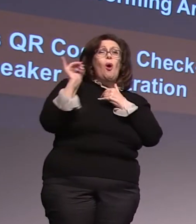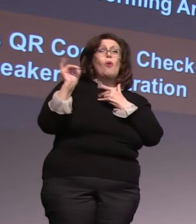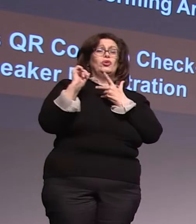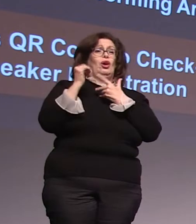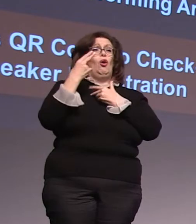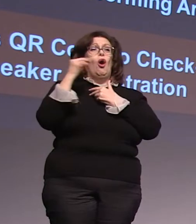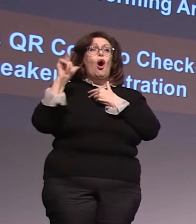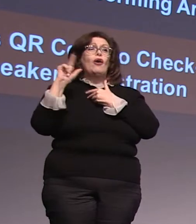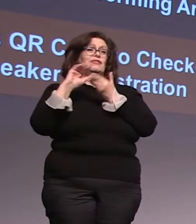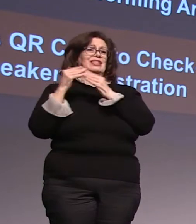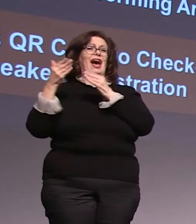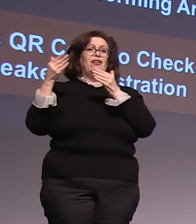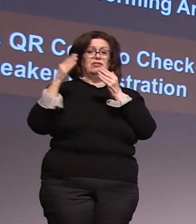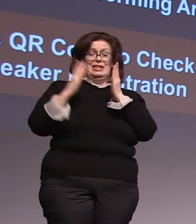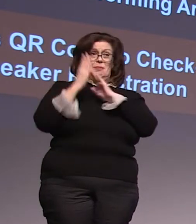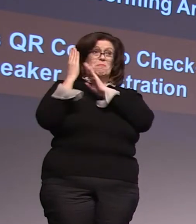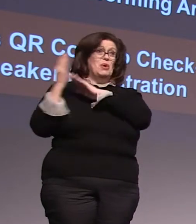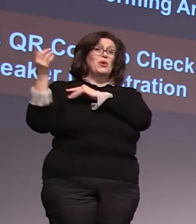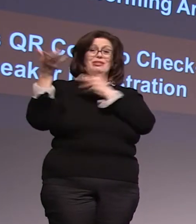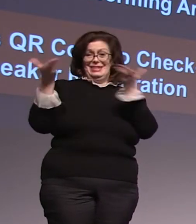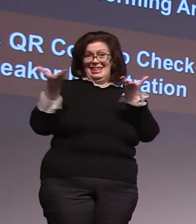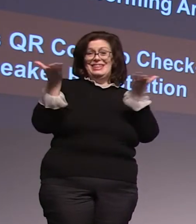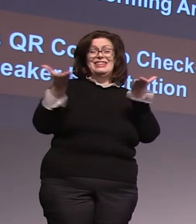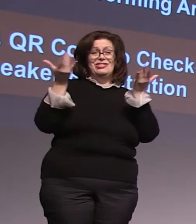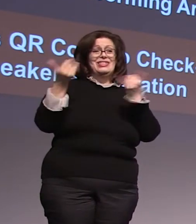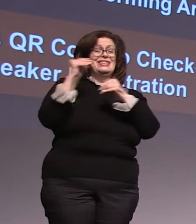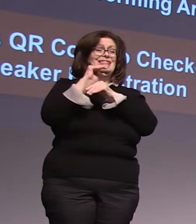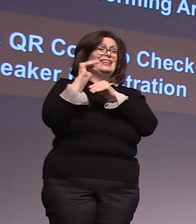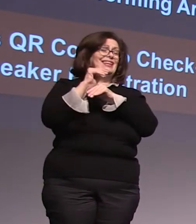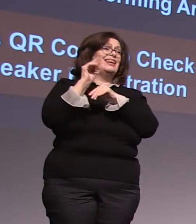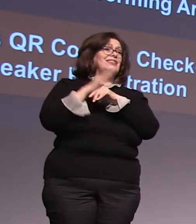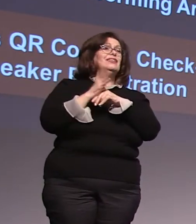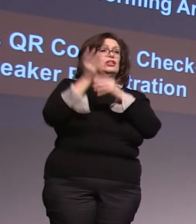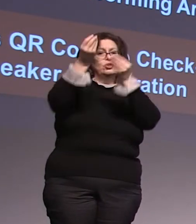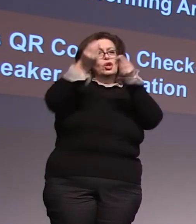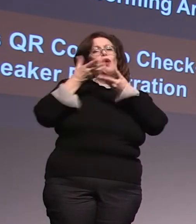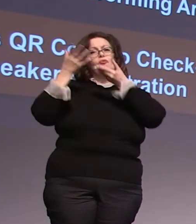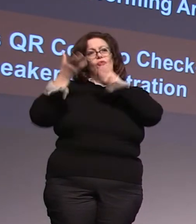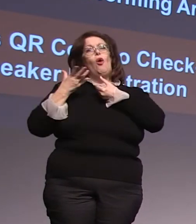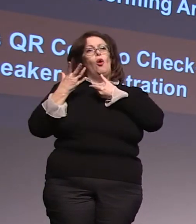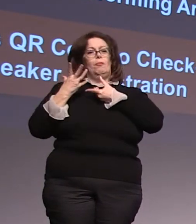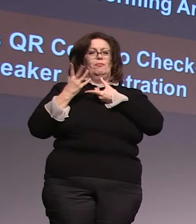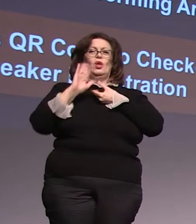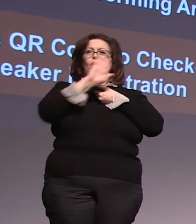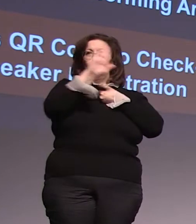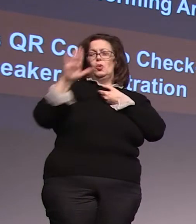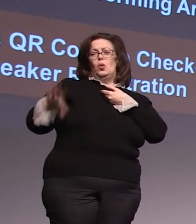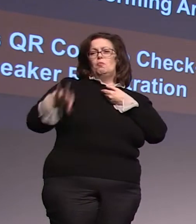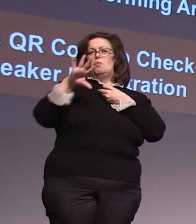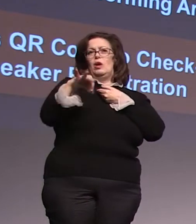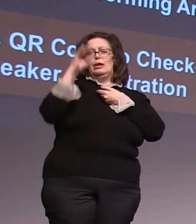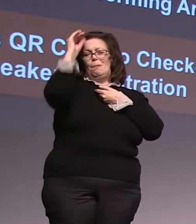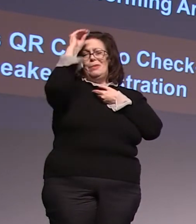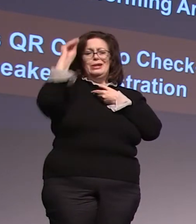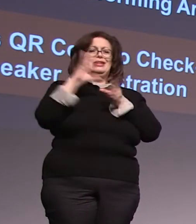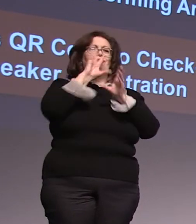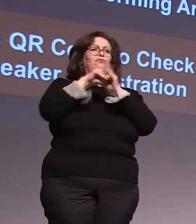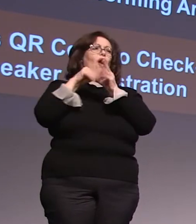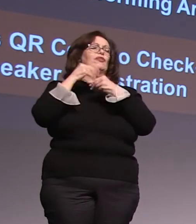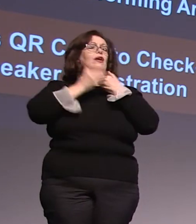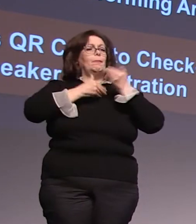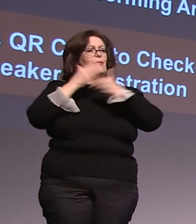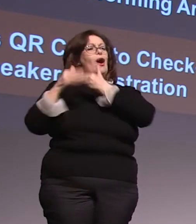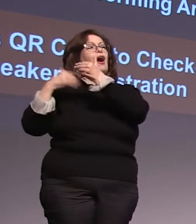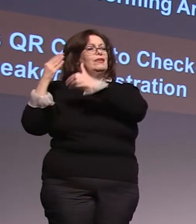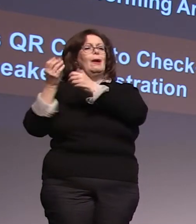state. Everyone needs to feel like they can be part of the process to inform the process. That's how good informed policy gets made. That's